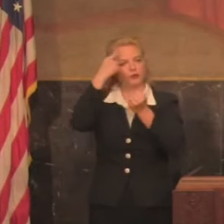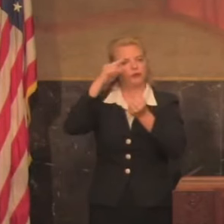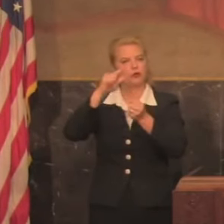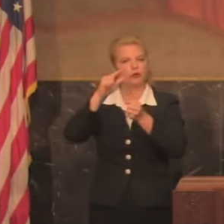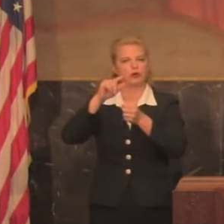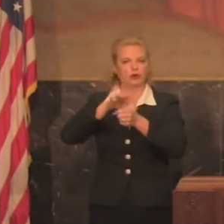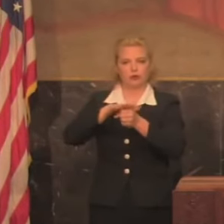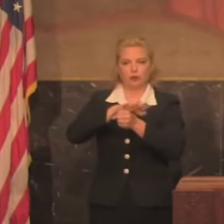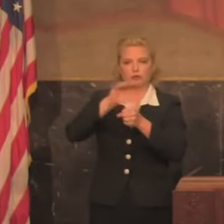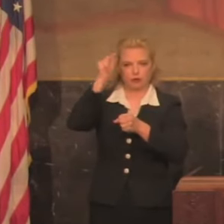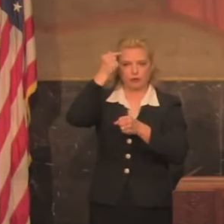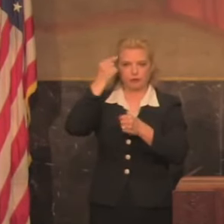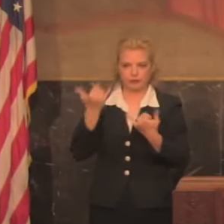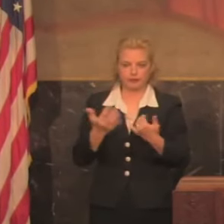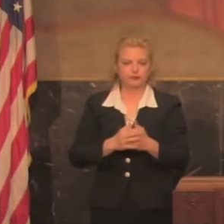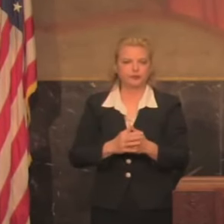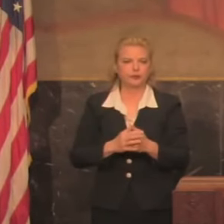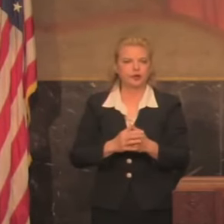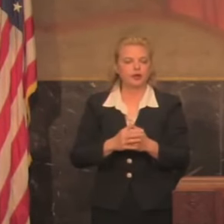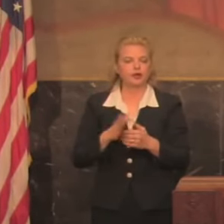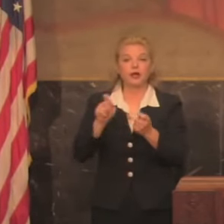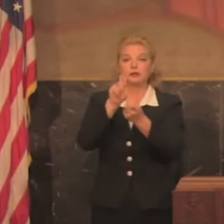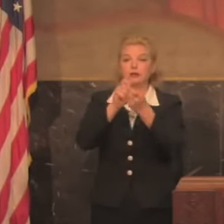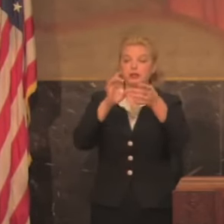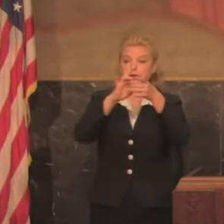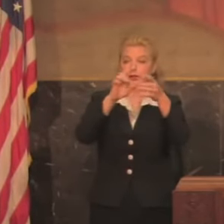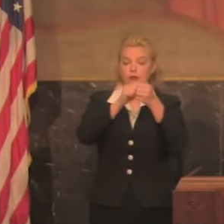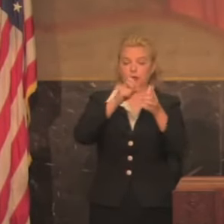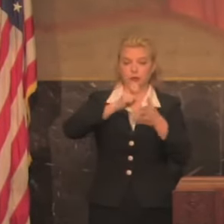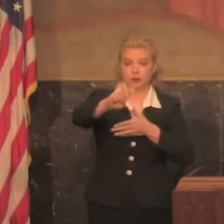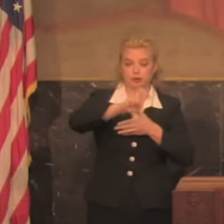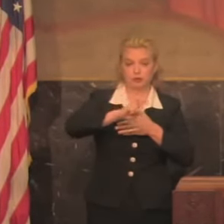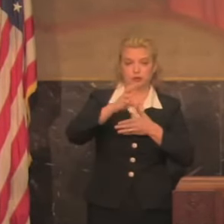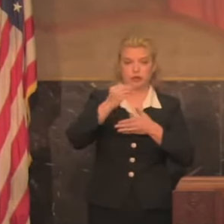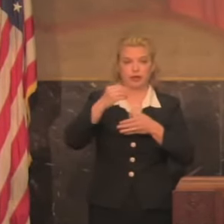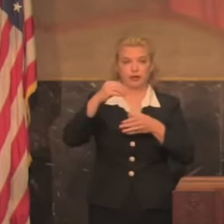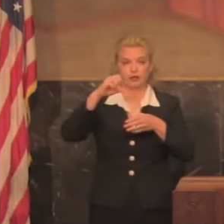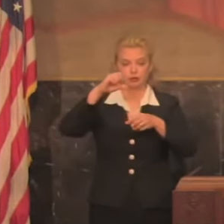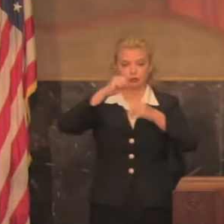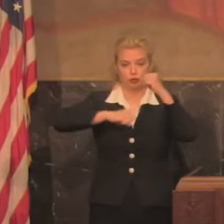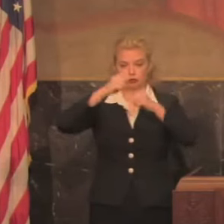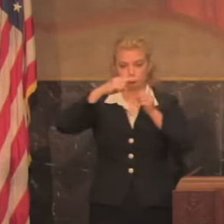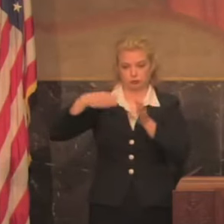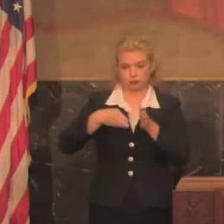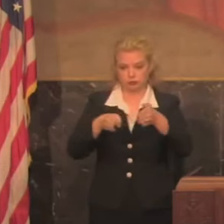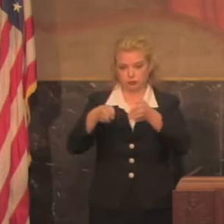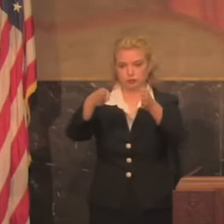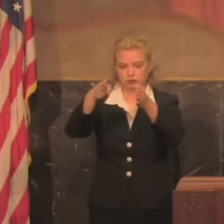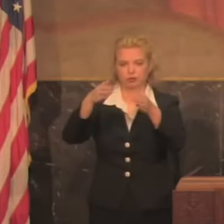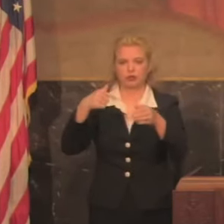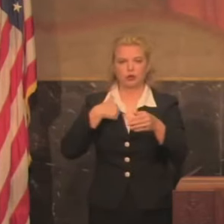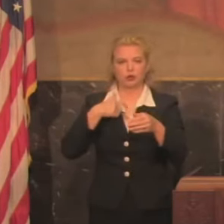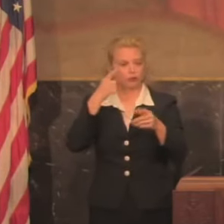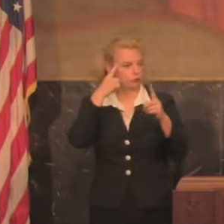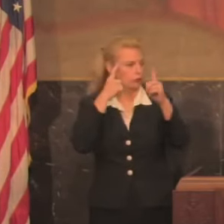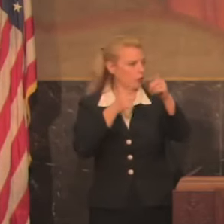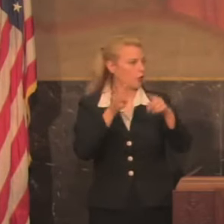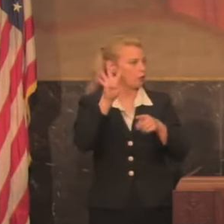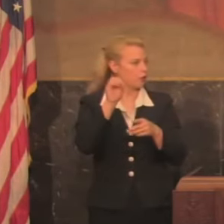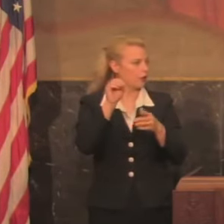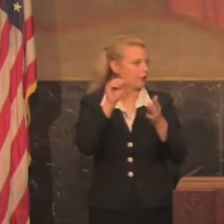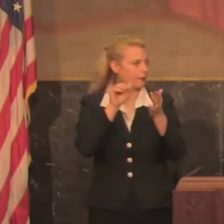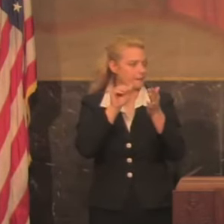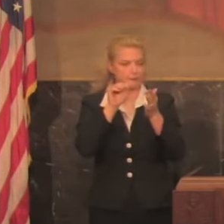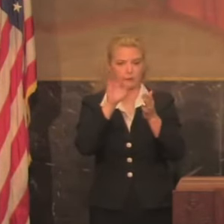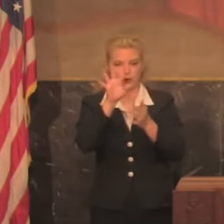government. Specifically with respect to transportation and infrastructure, we intend to invest $40 million in